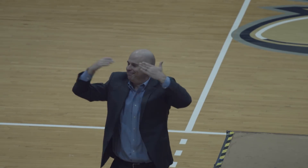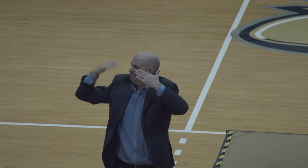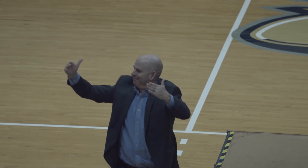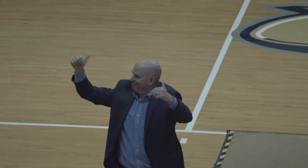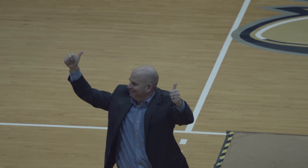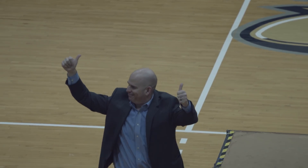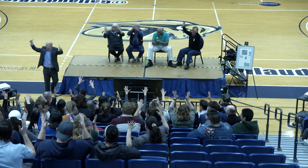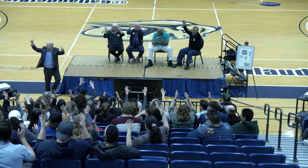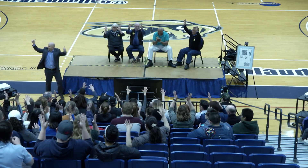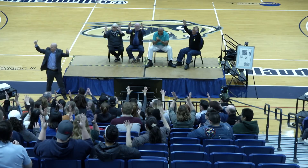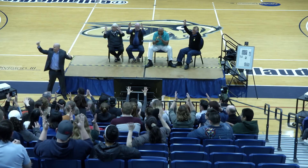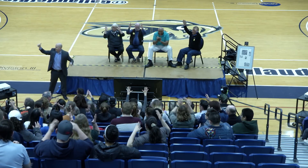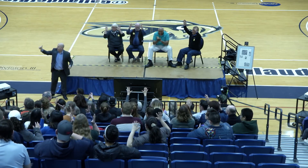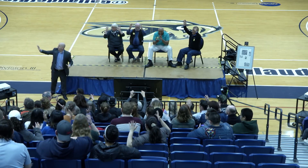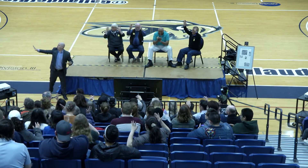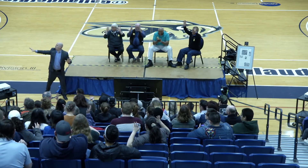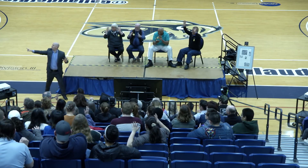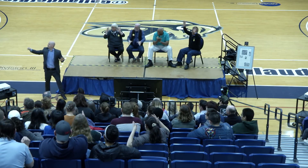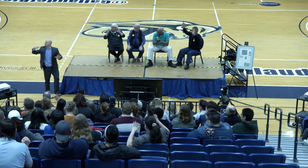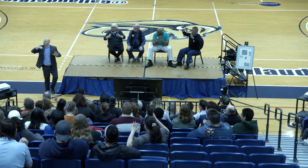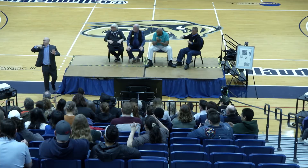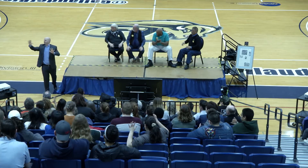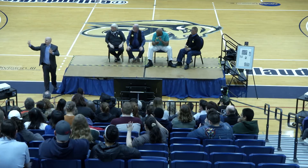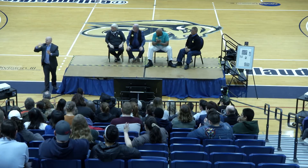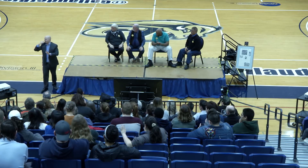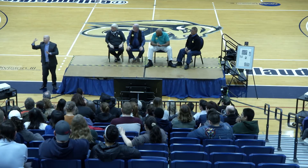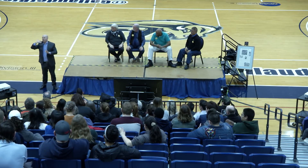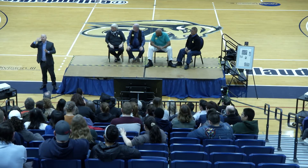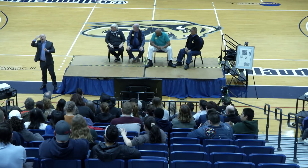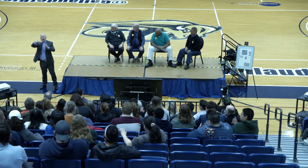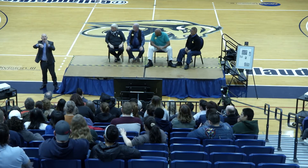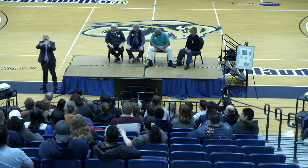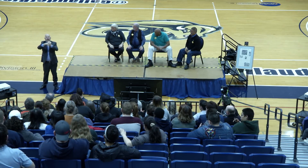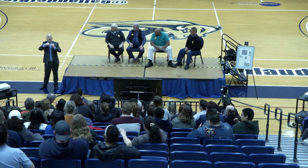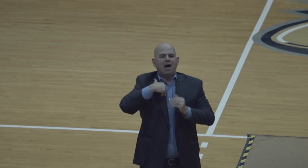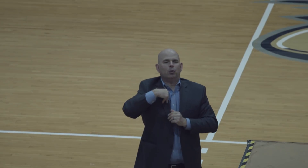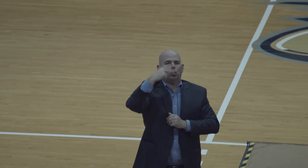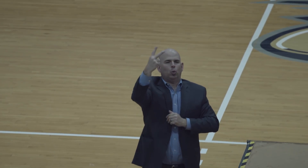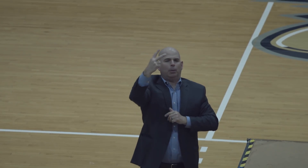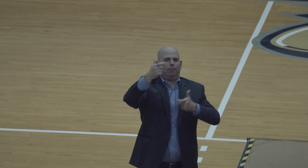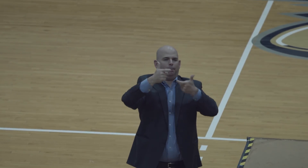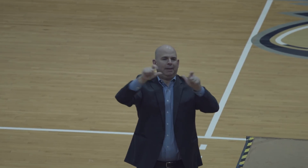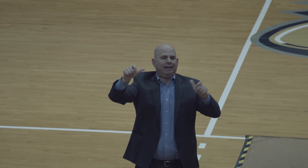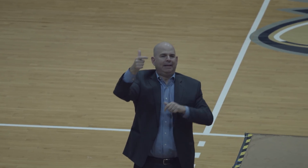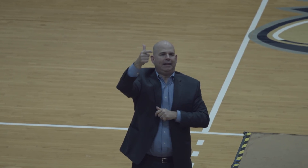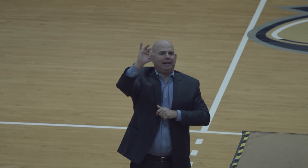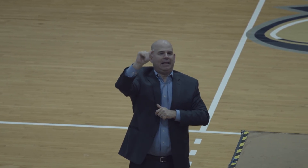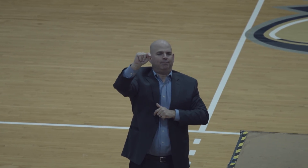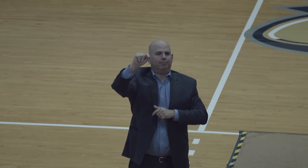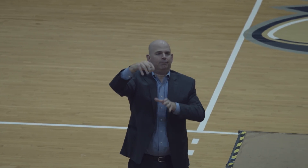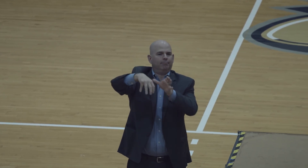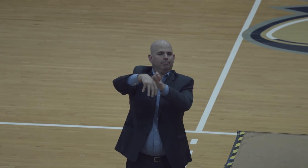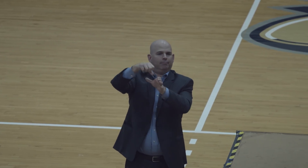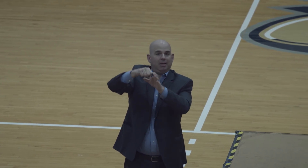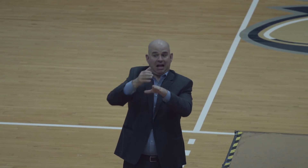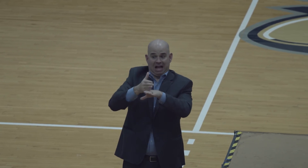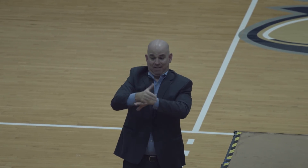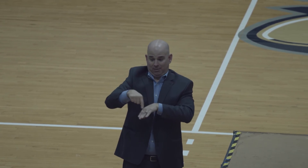achievement. Thank you so much. I look forward to 45 and 50 years to come. We do have two